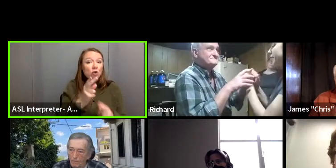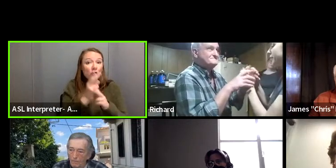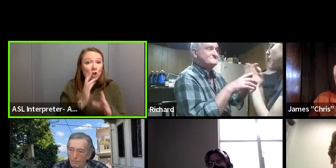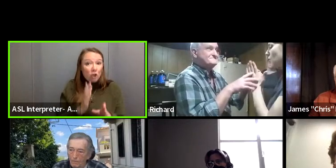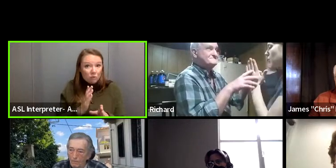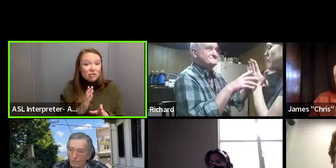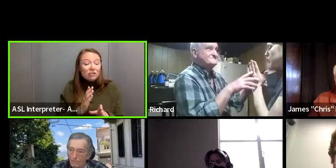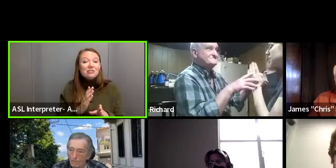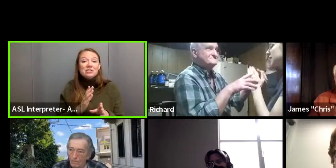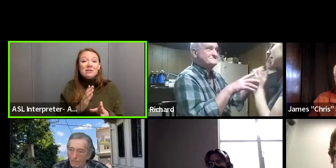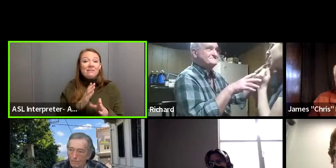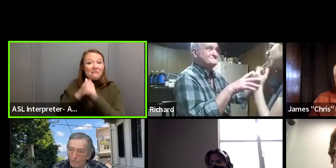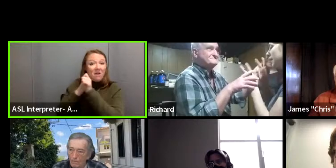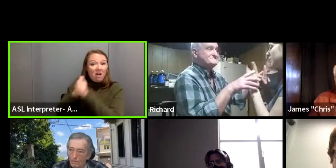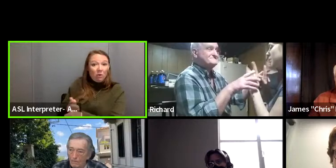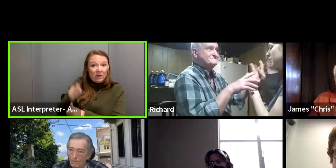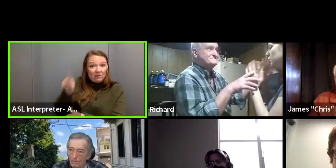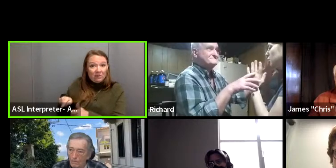over is another issue.